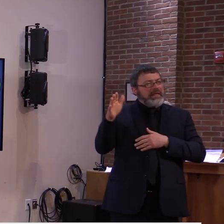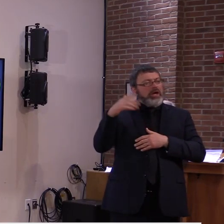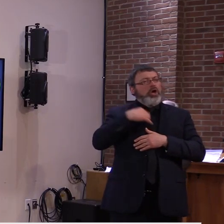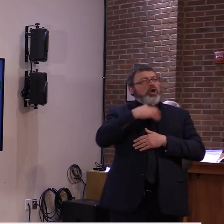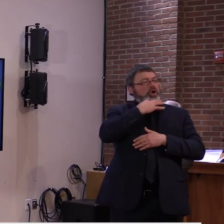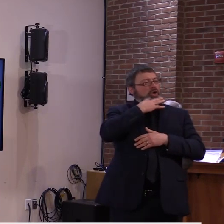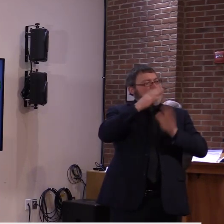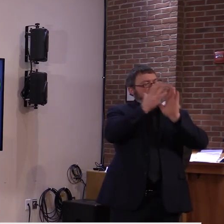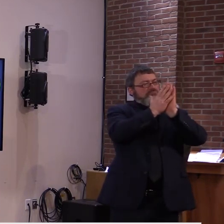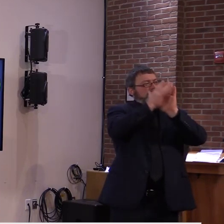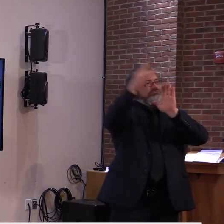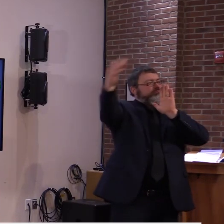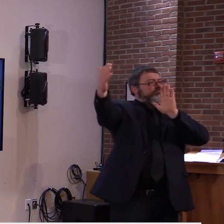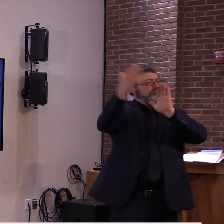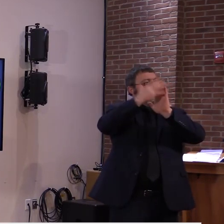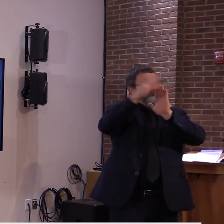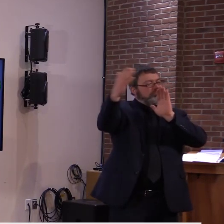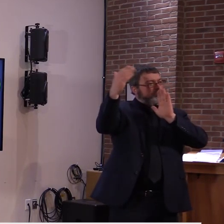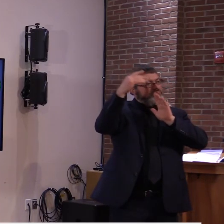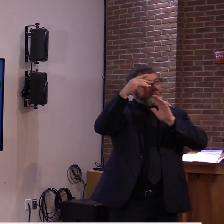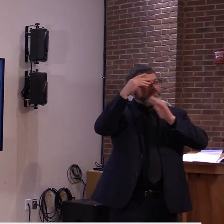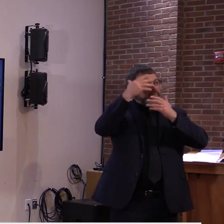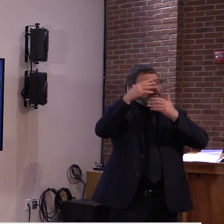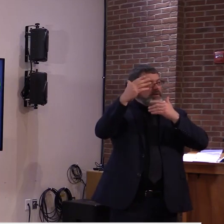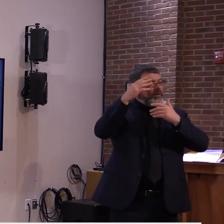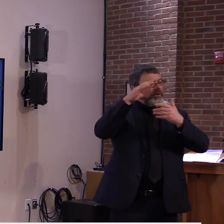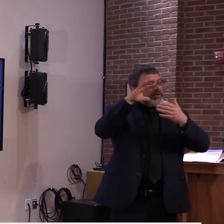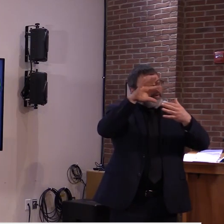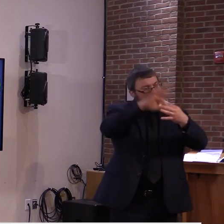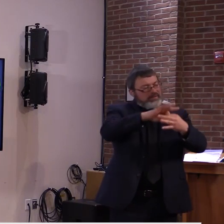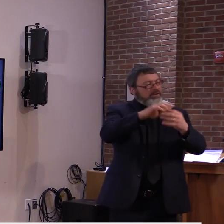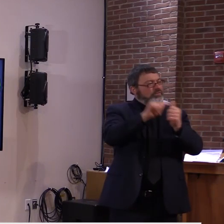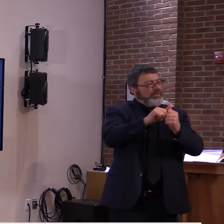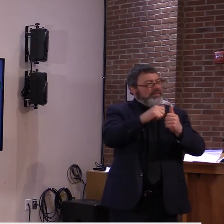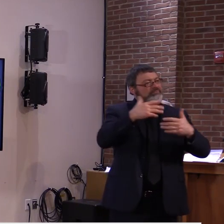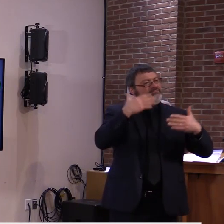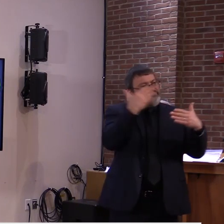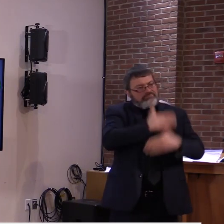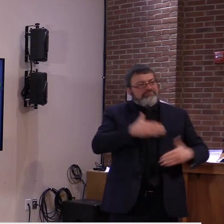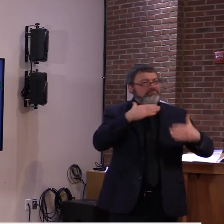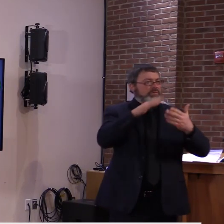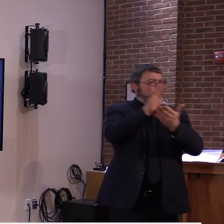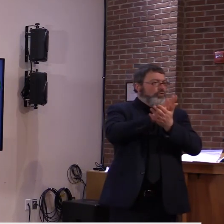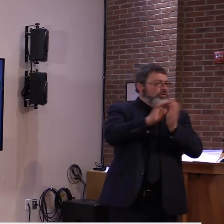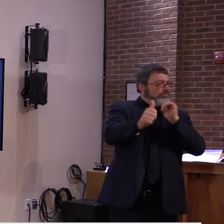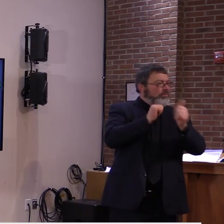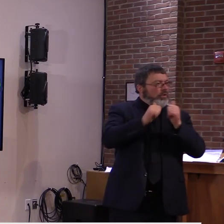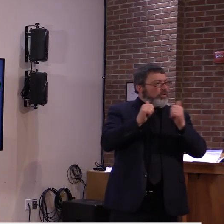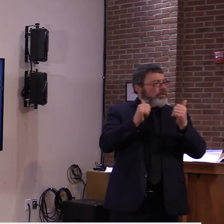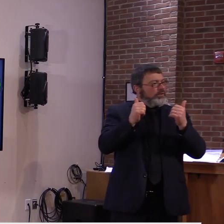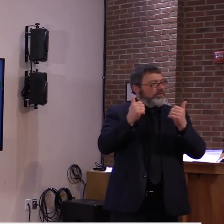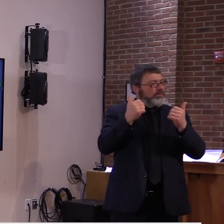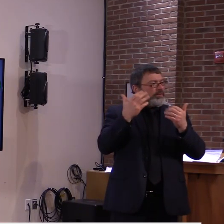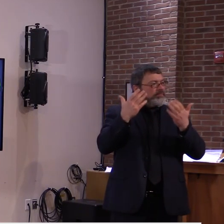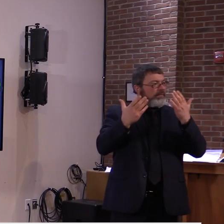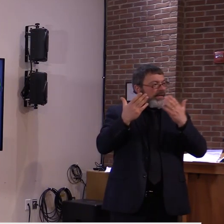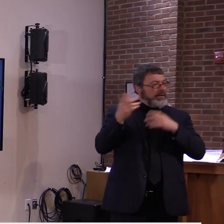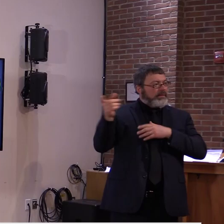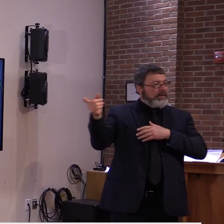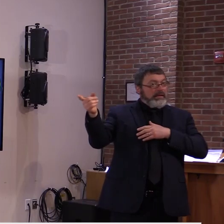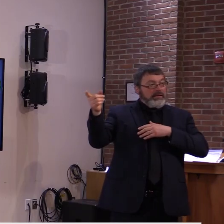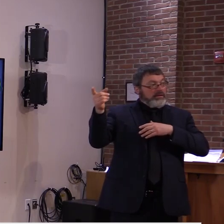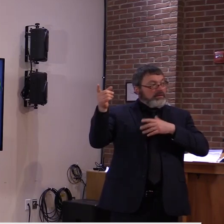to evaluate the status of allowing sports each week. But I'm just curious, what sort of timeline are you and your